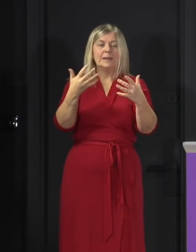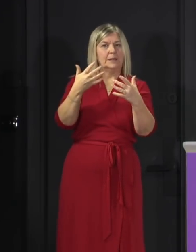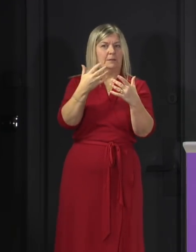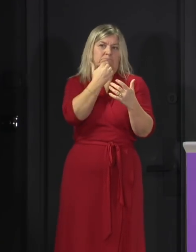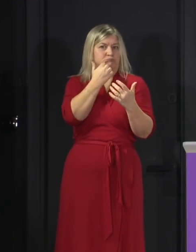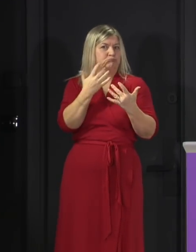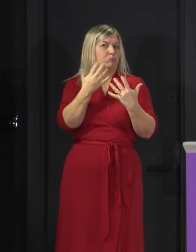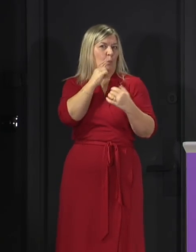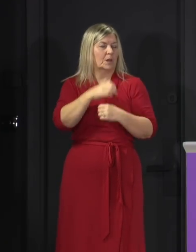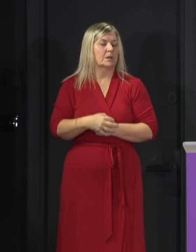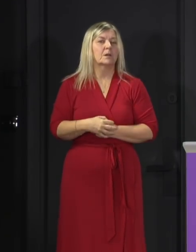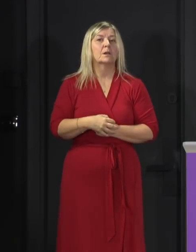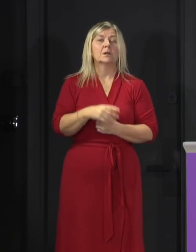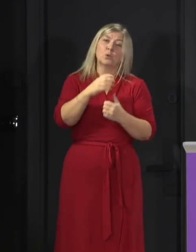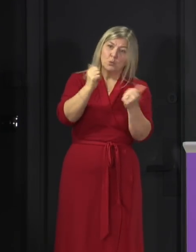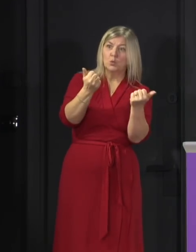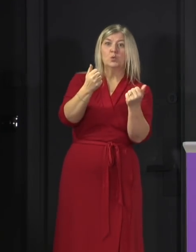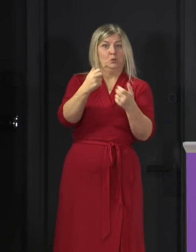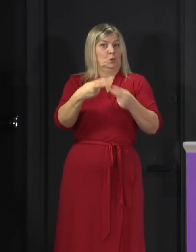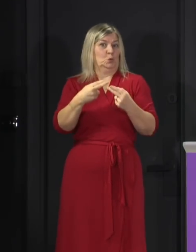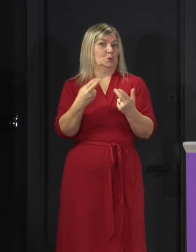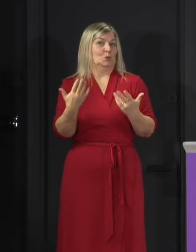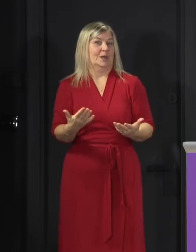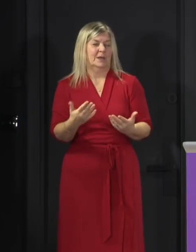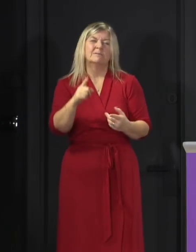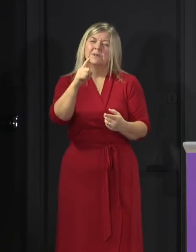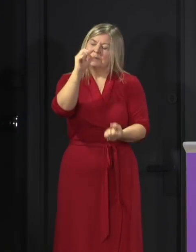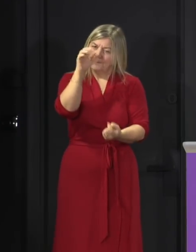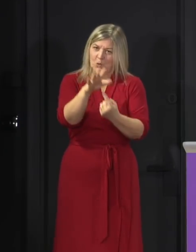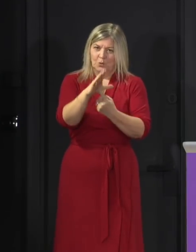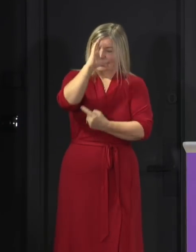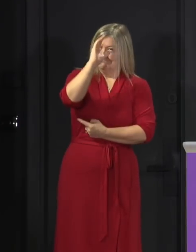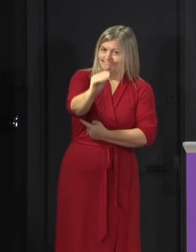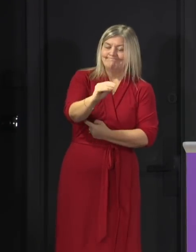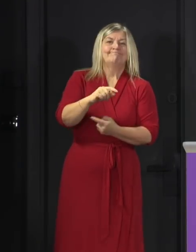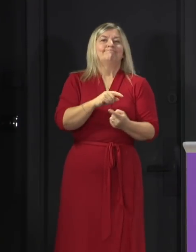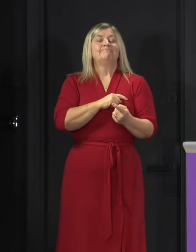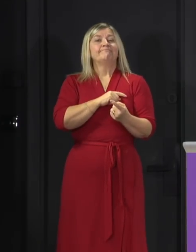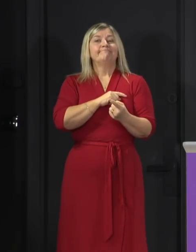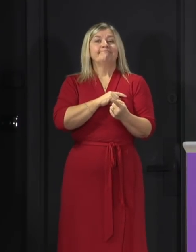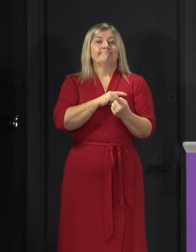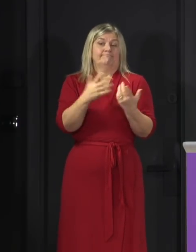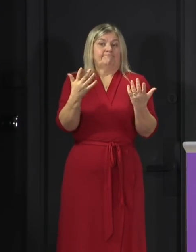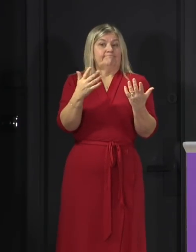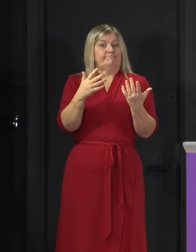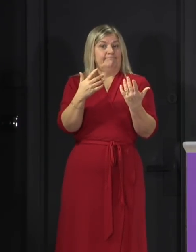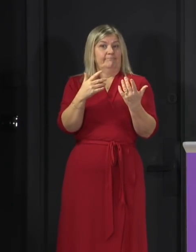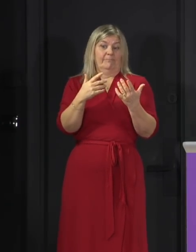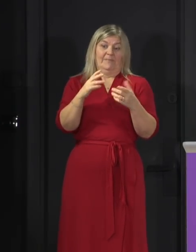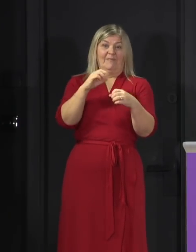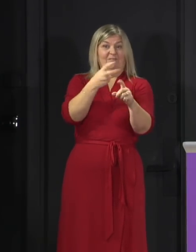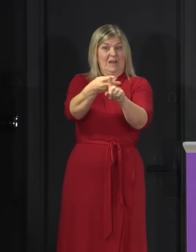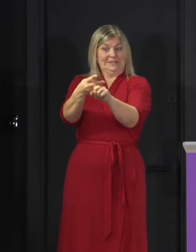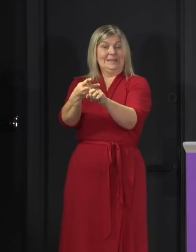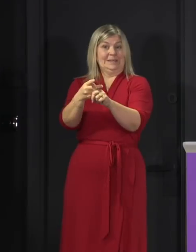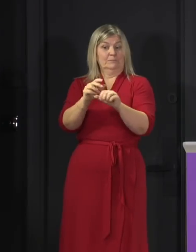positive news, but it is still important for me to stress a couple of things. Firstly, that our progress in vaccinating